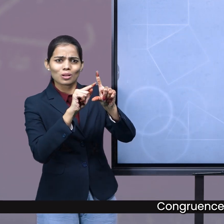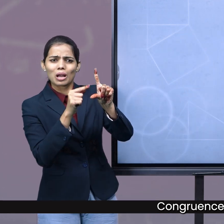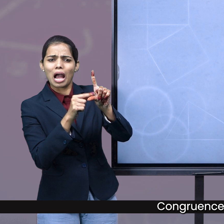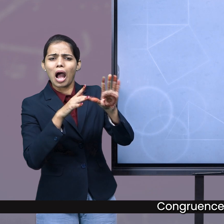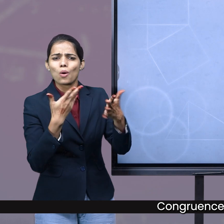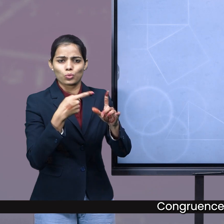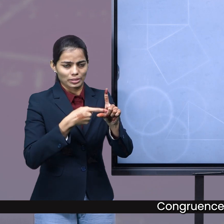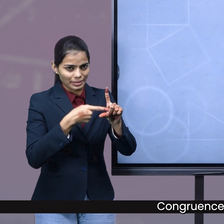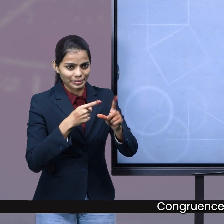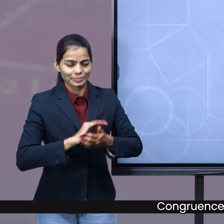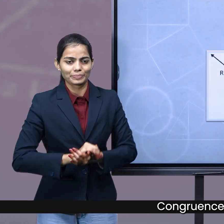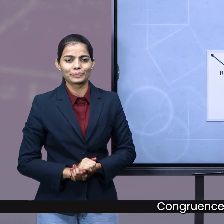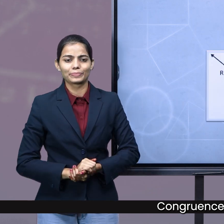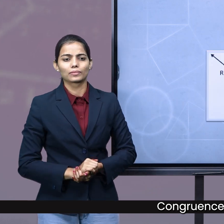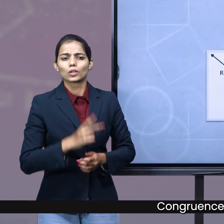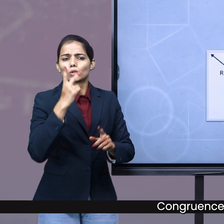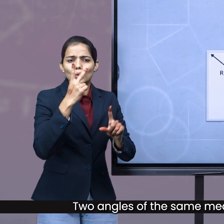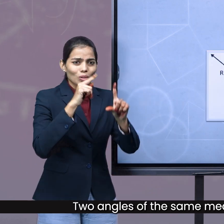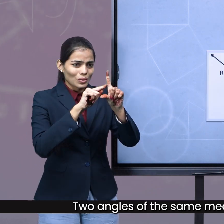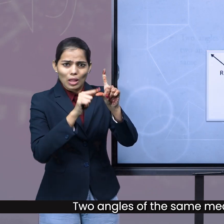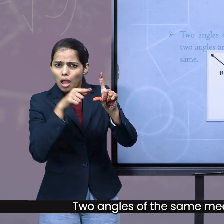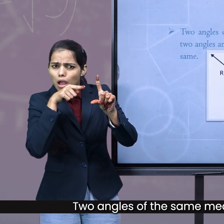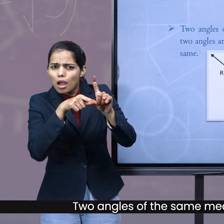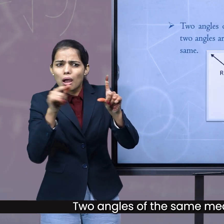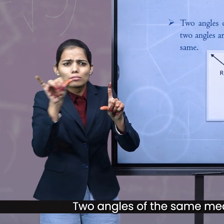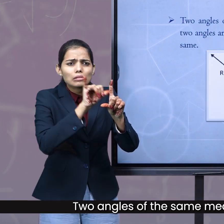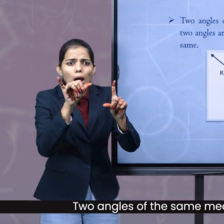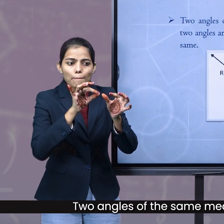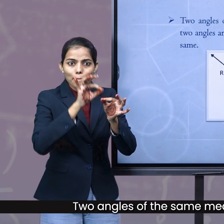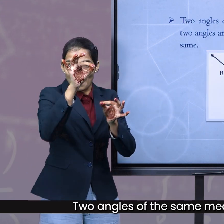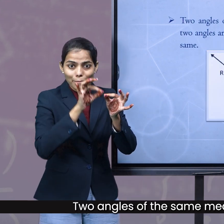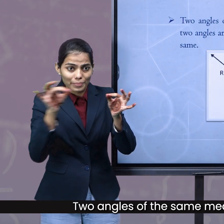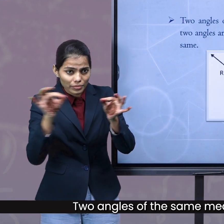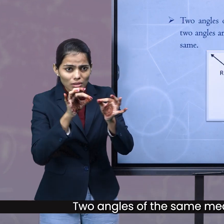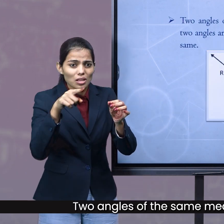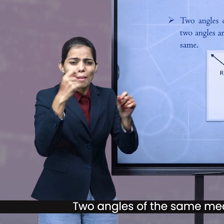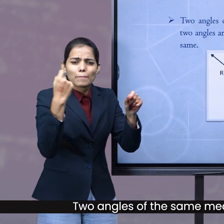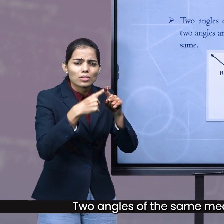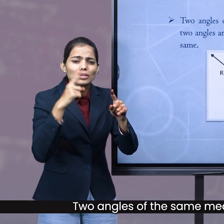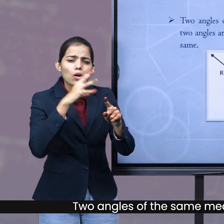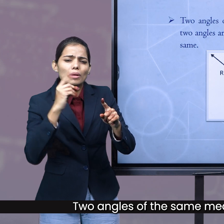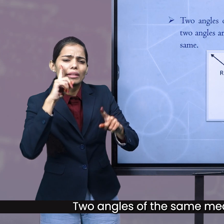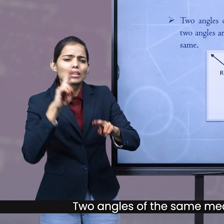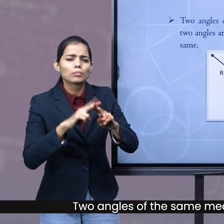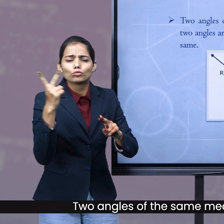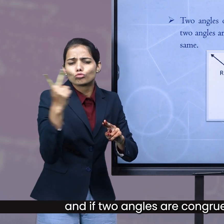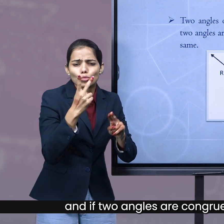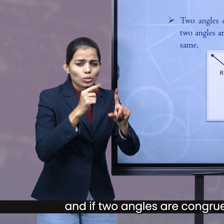Congruence of angles. Two angles of the same measurement are congruent, and if